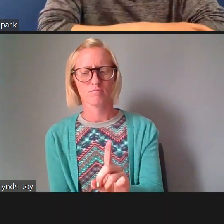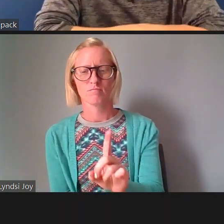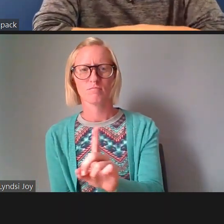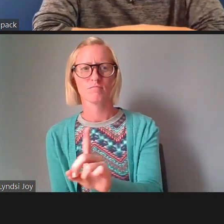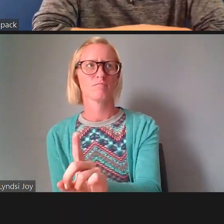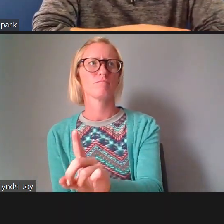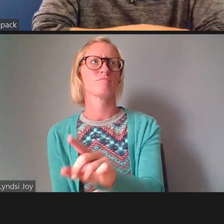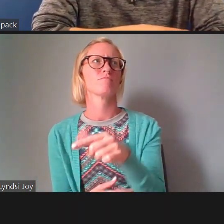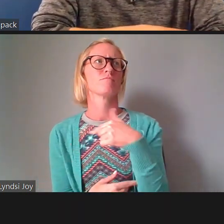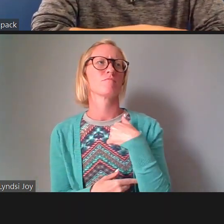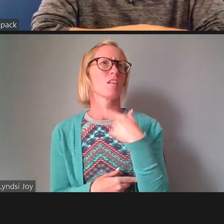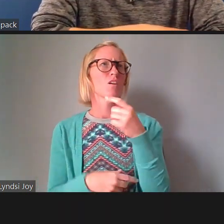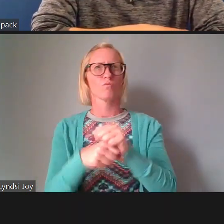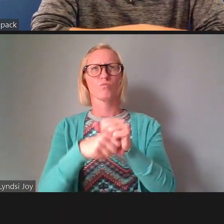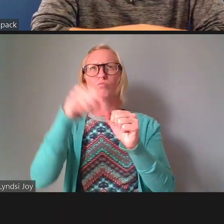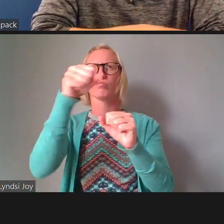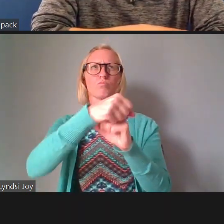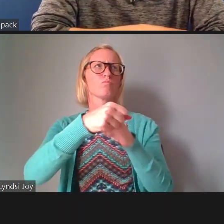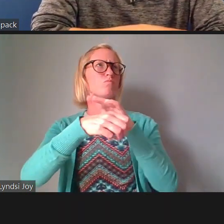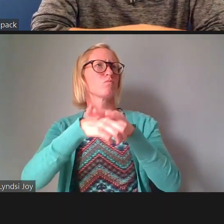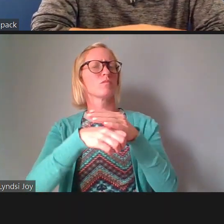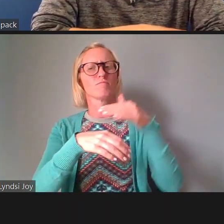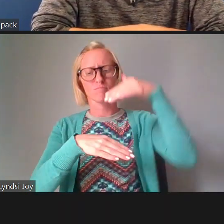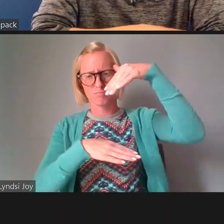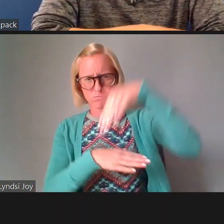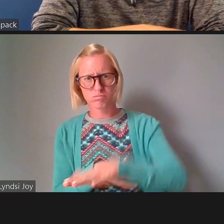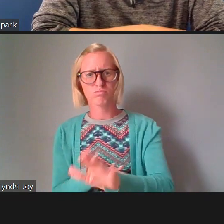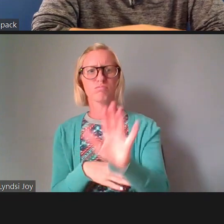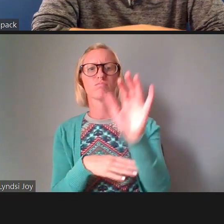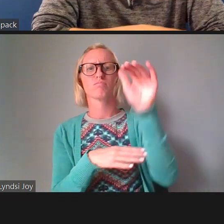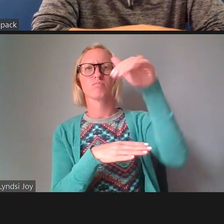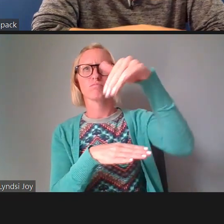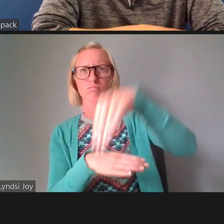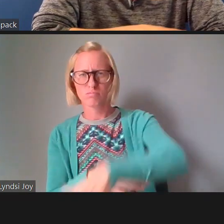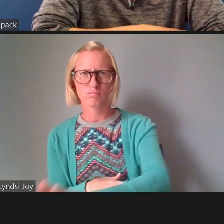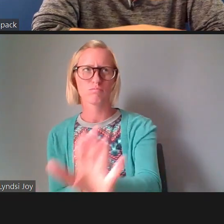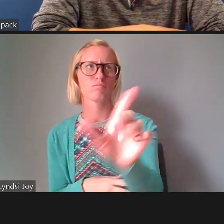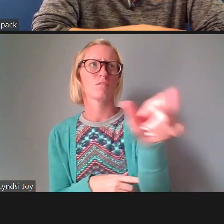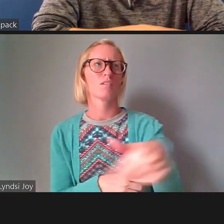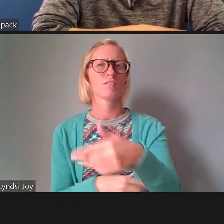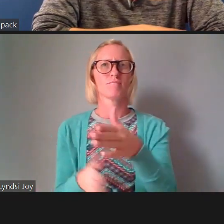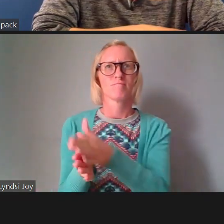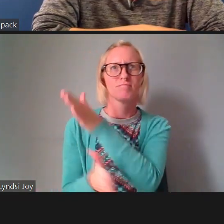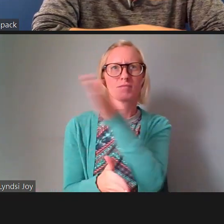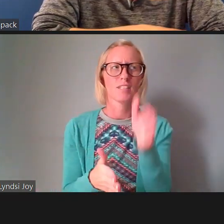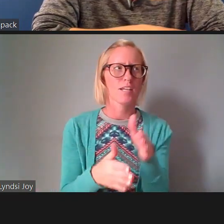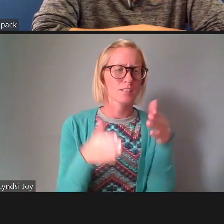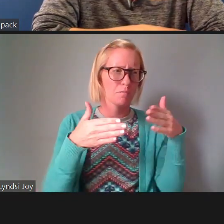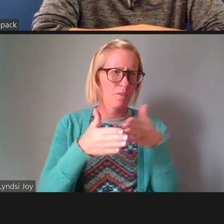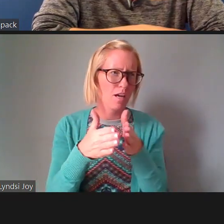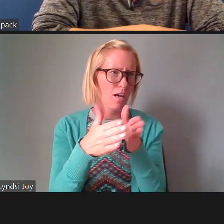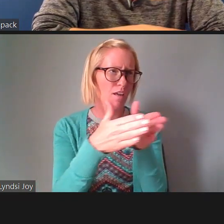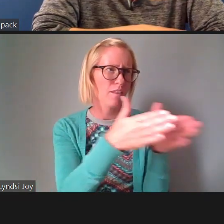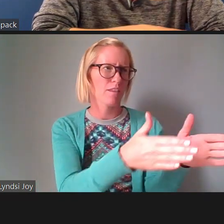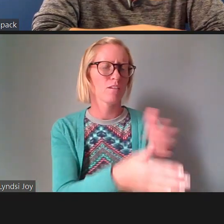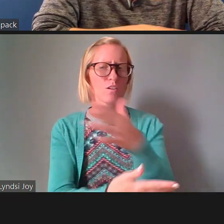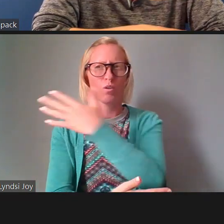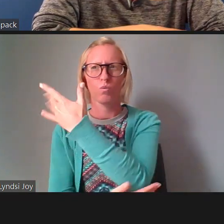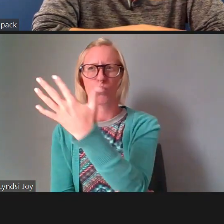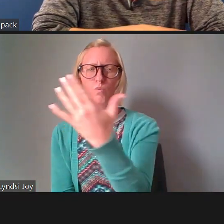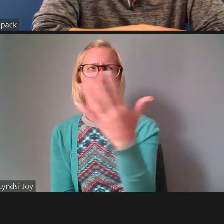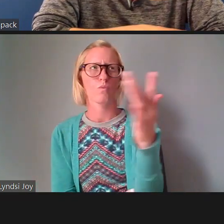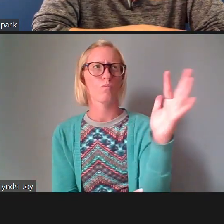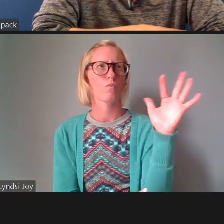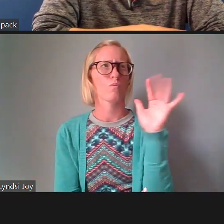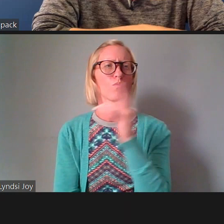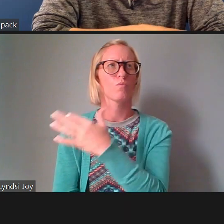the shoulders of rock, but the occasional plunges through the undergrowth to get to the next path. Here, the roots and stems of creepers were in